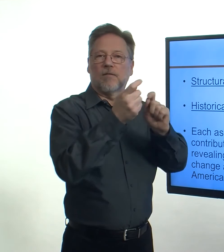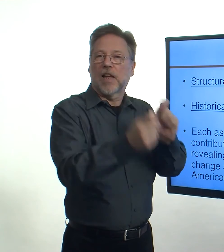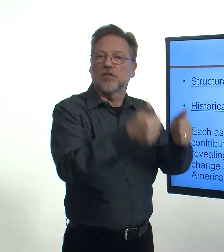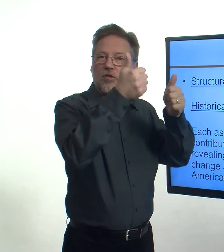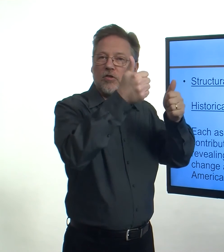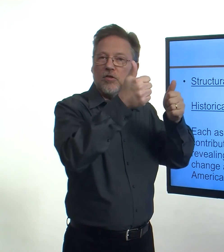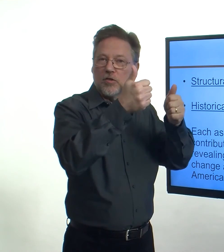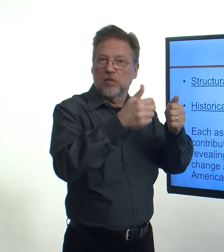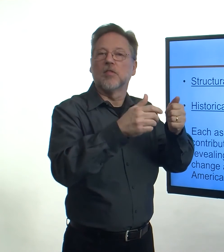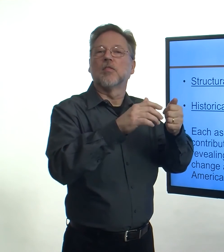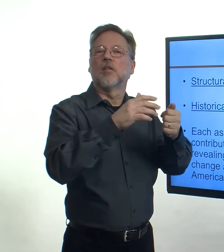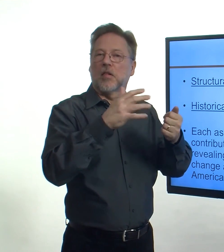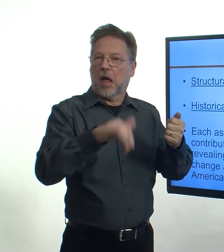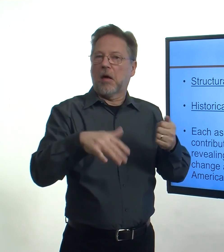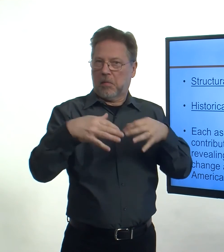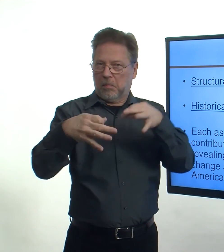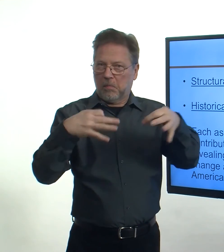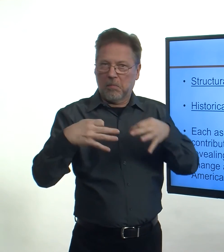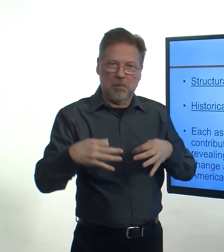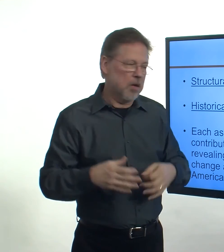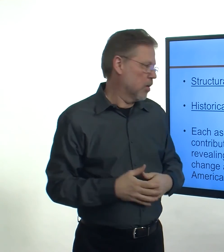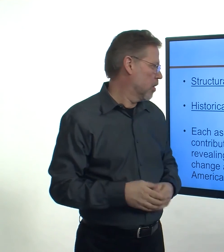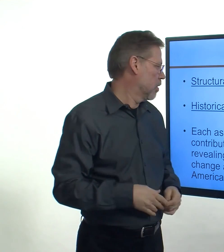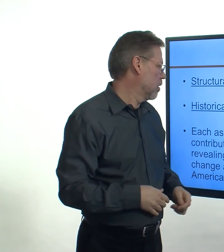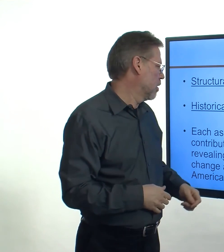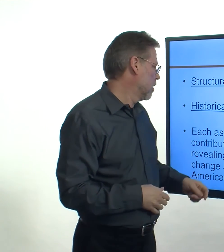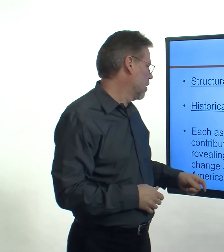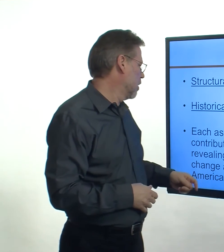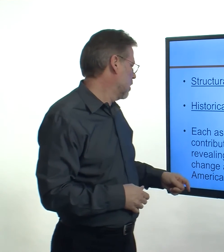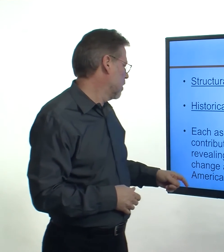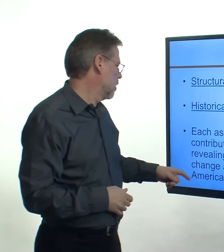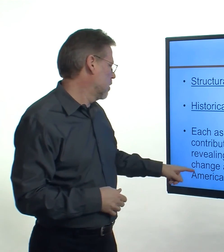a faster rate of change. This is one way of explaining change.